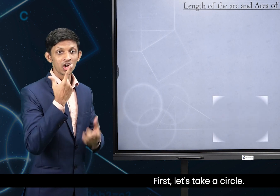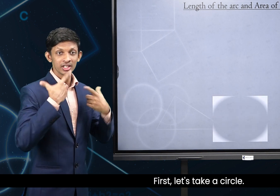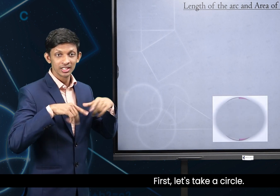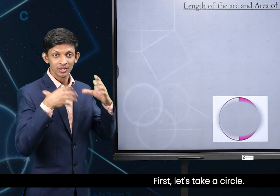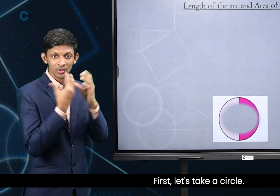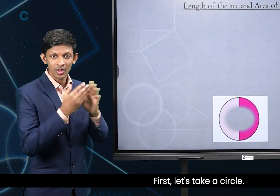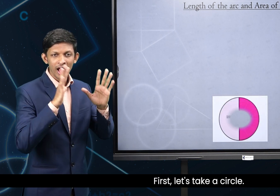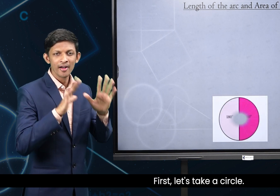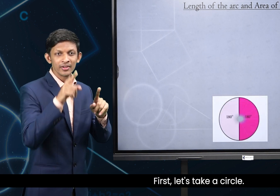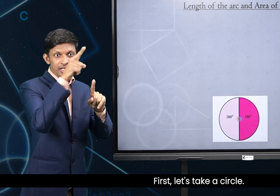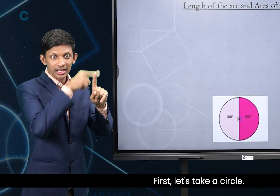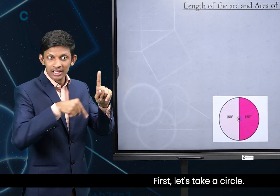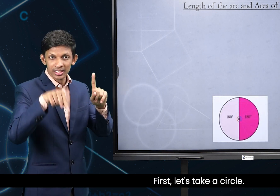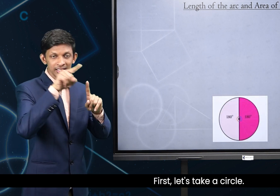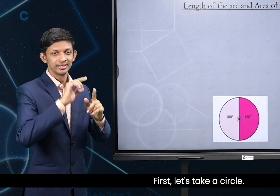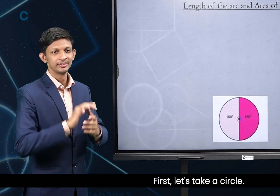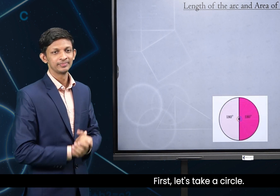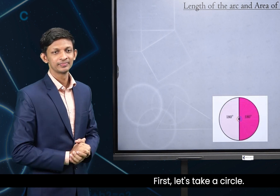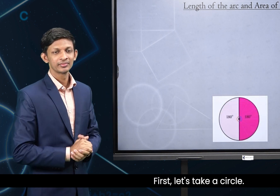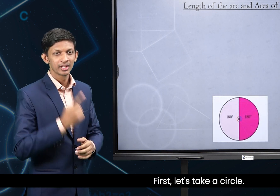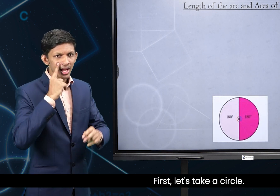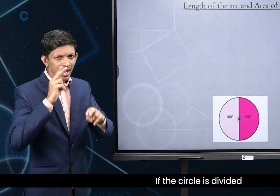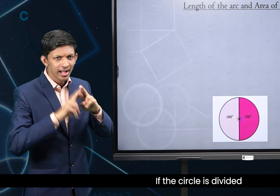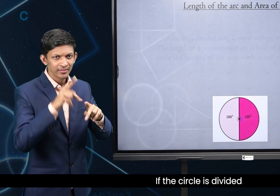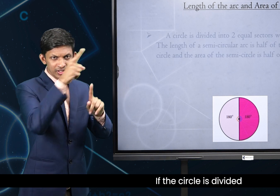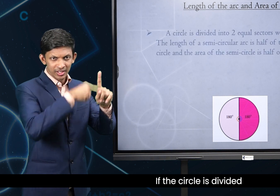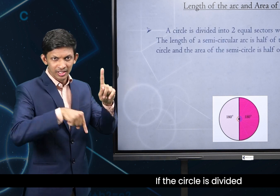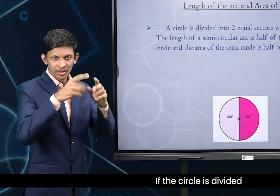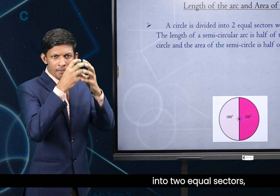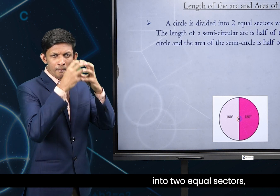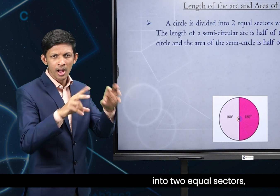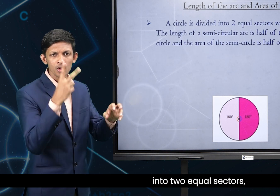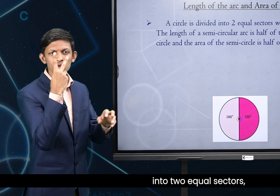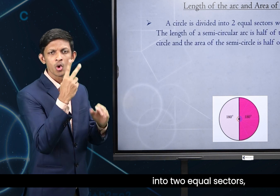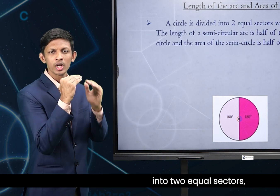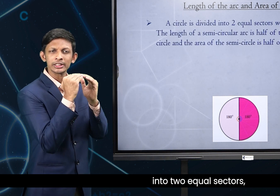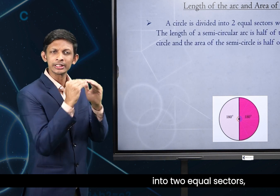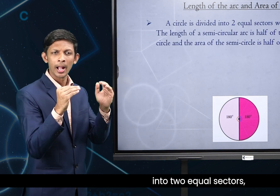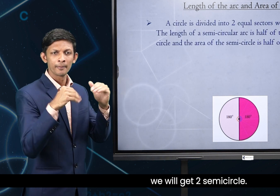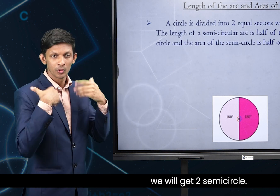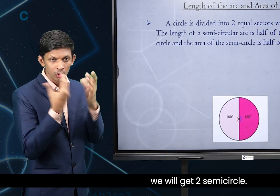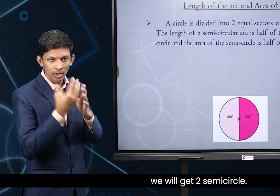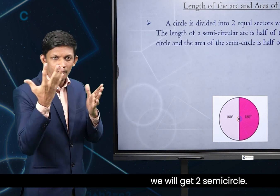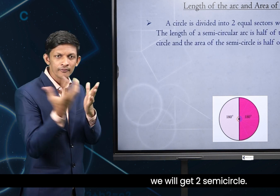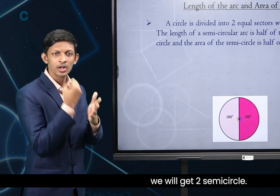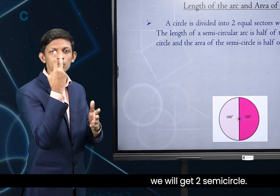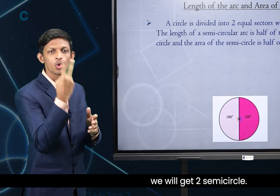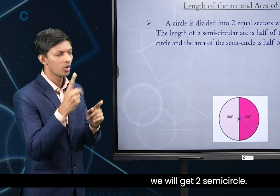First, let us take a circle. If a circle is divided into two equal sectors, we will get two